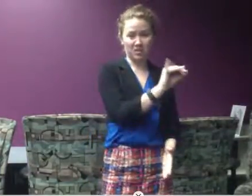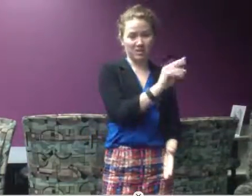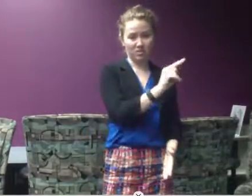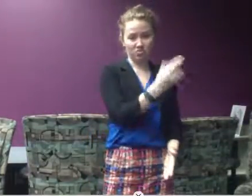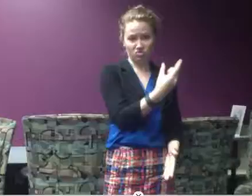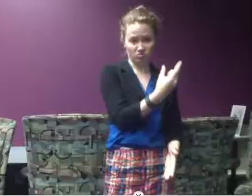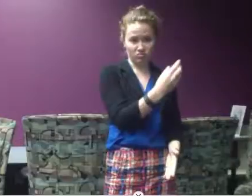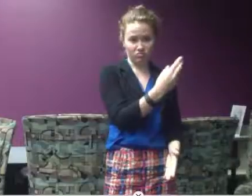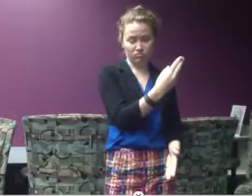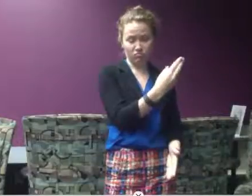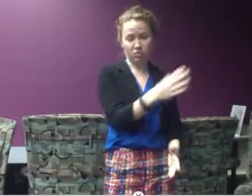these,